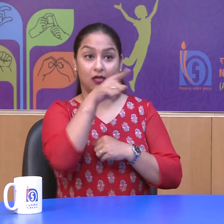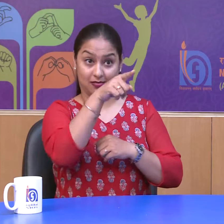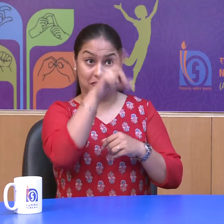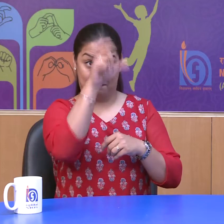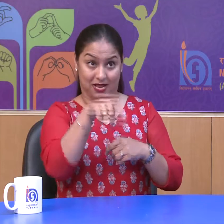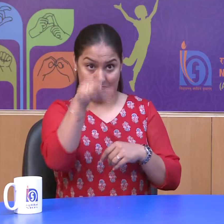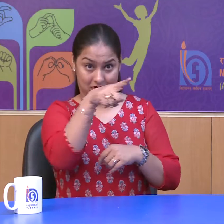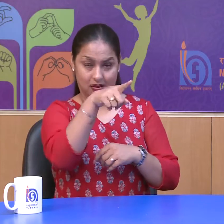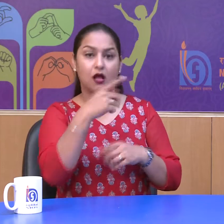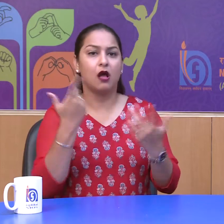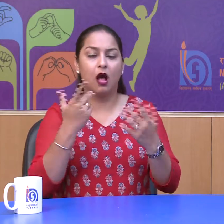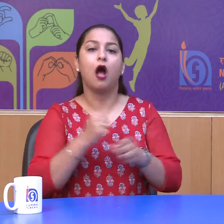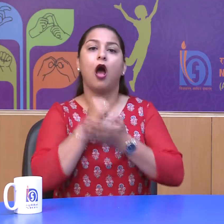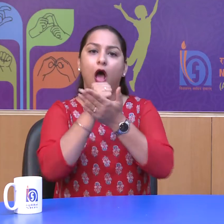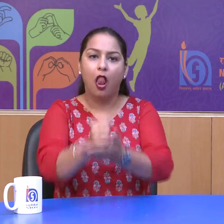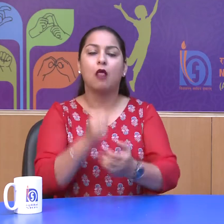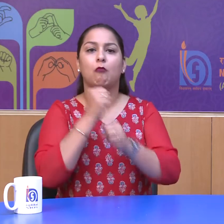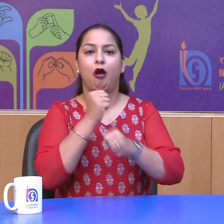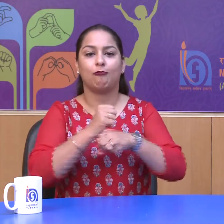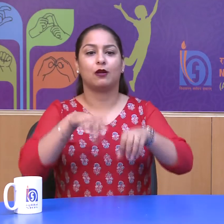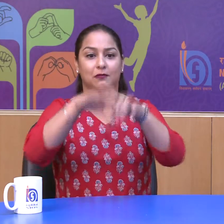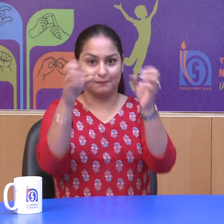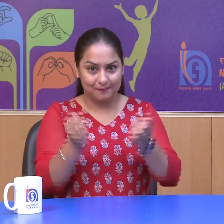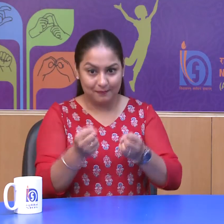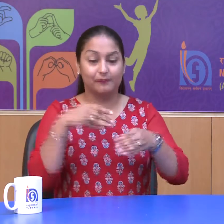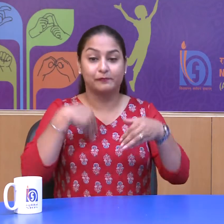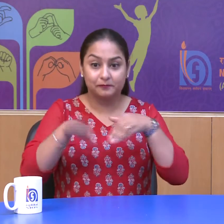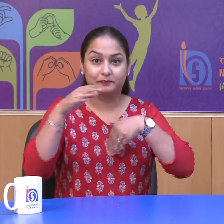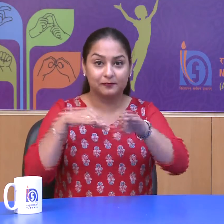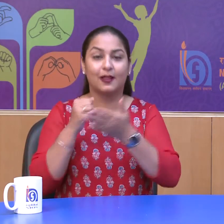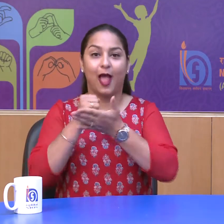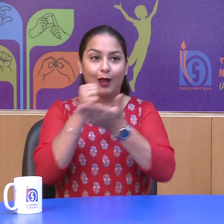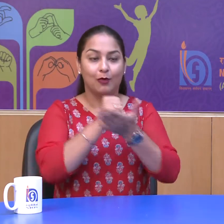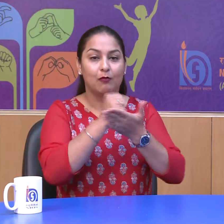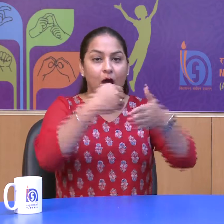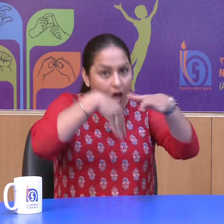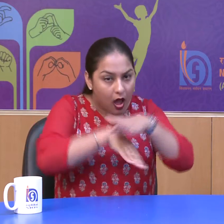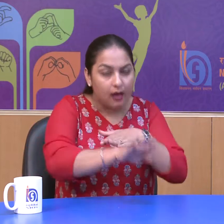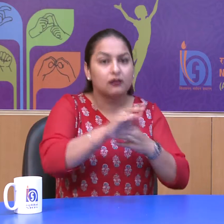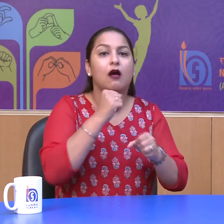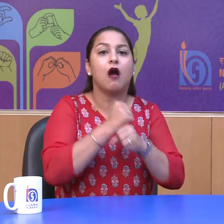run the government. They implement the government policies and programs.